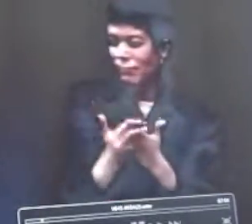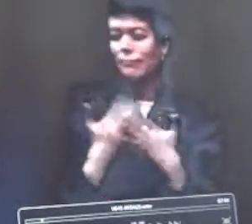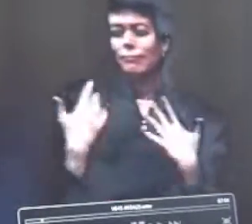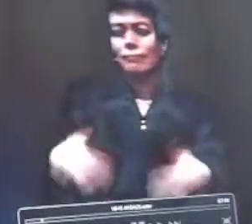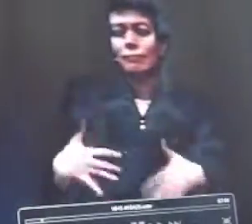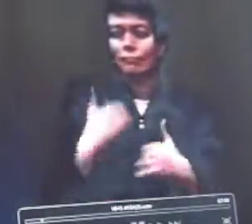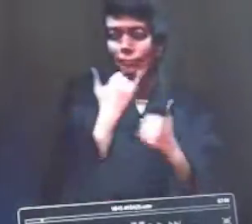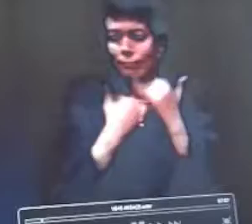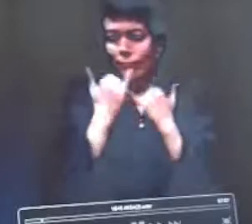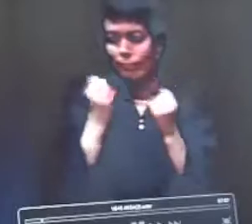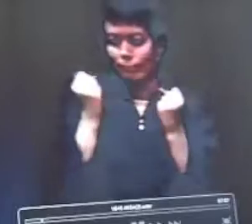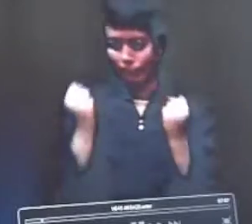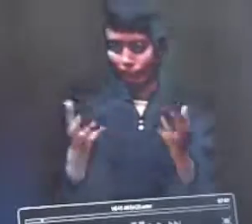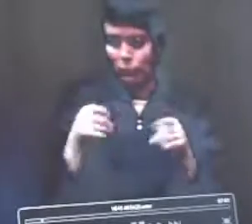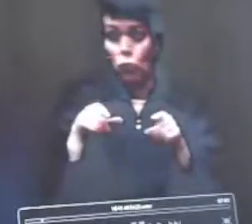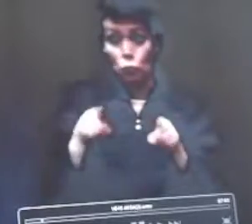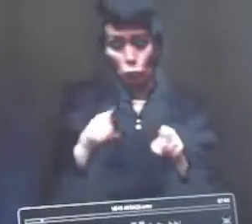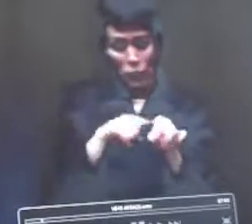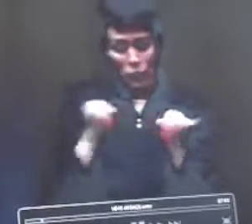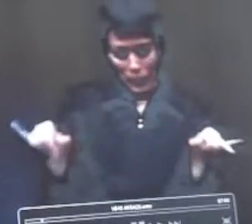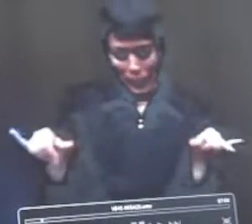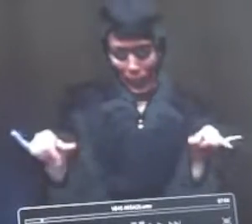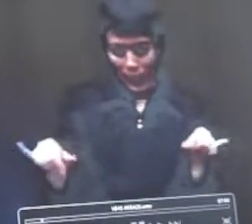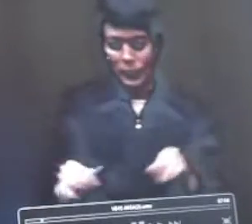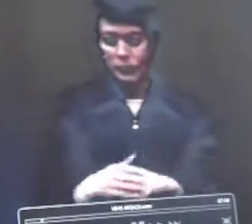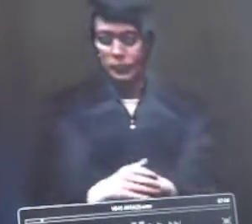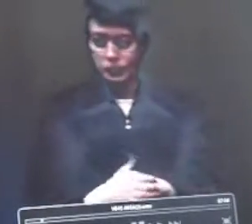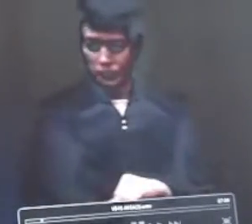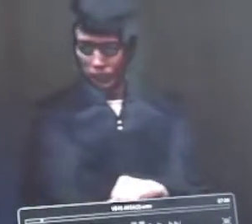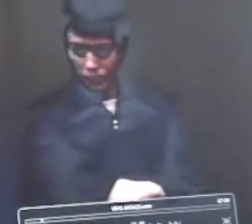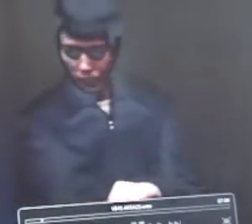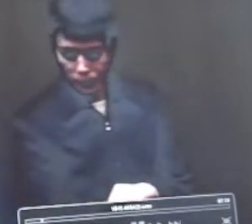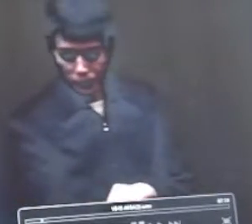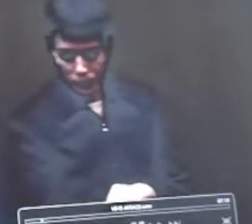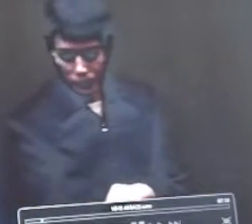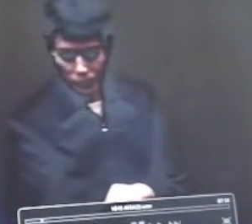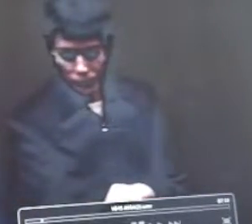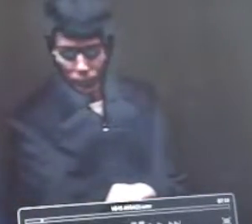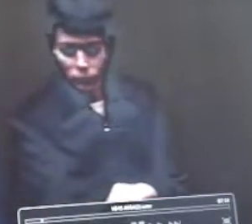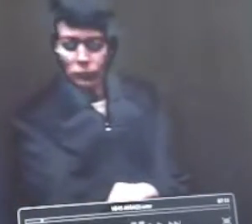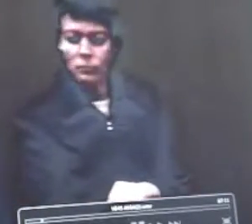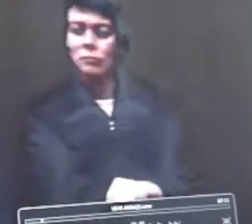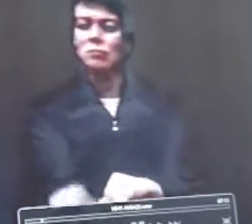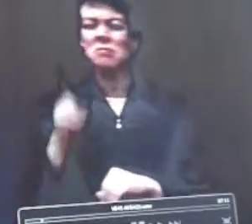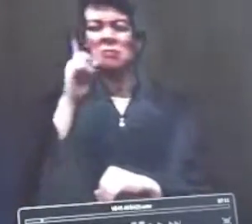So that's pretty strong evidence that a lot of errors occurred during simultaneous interpreting.